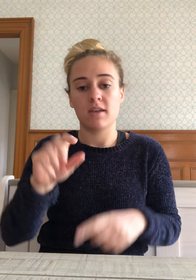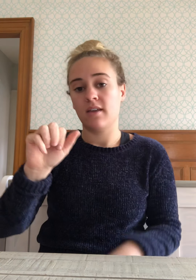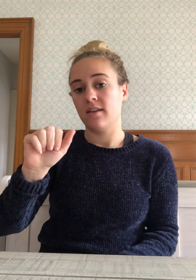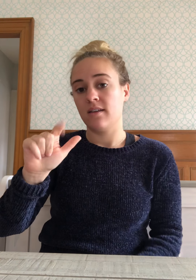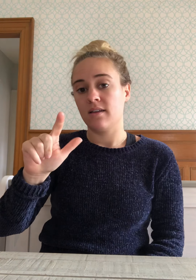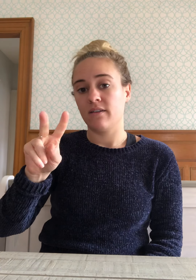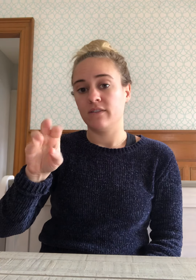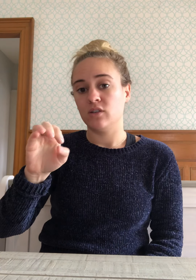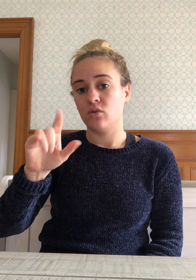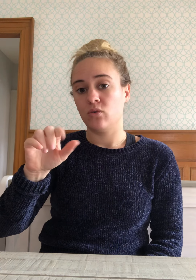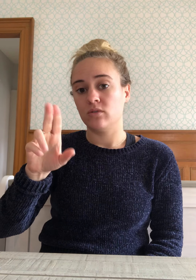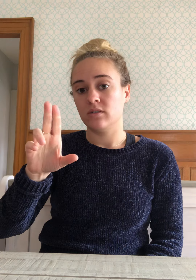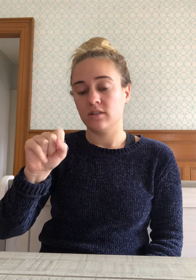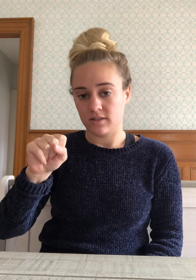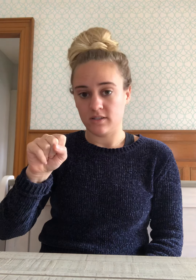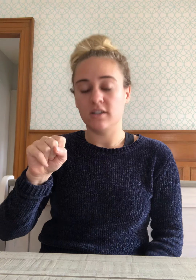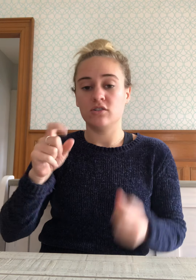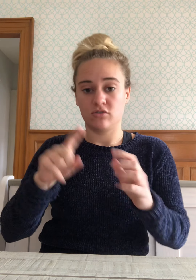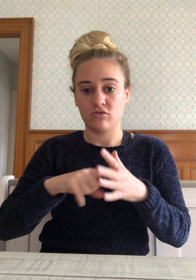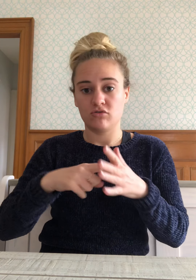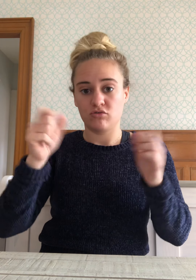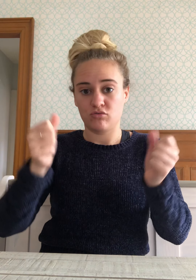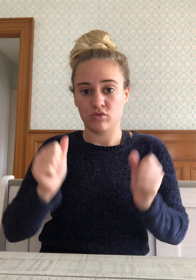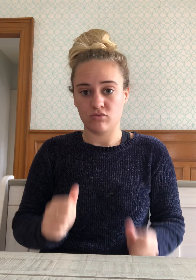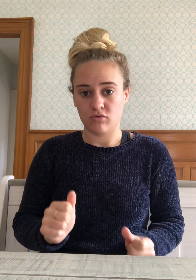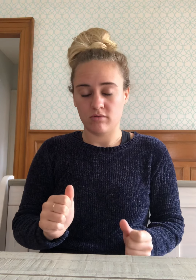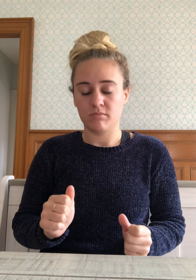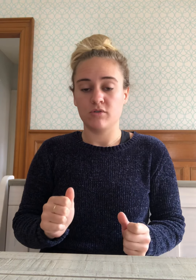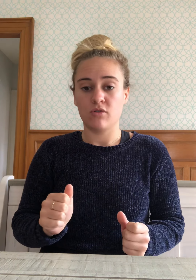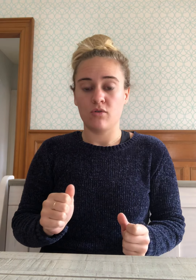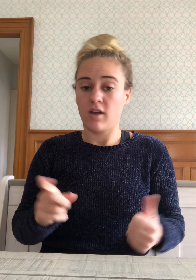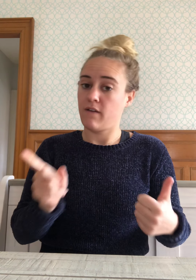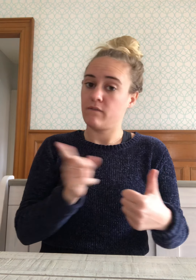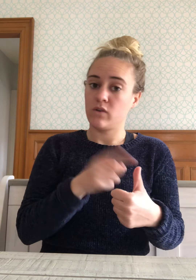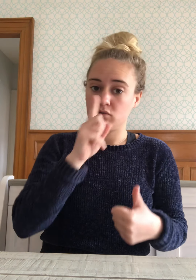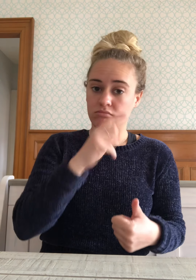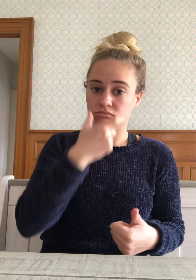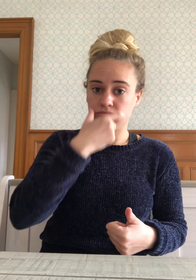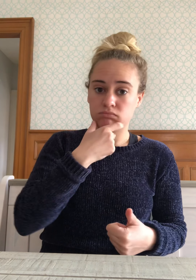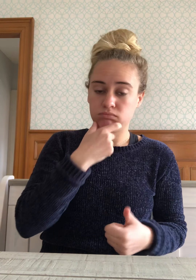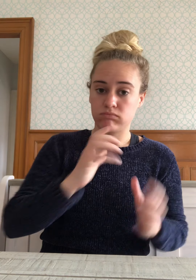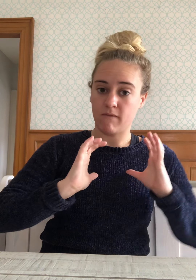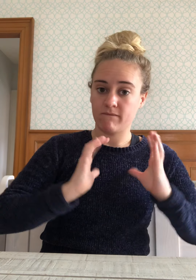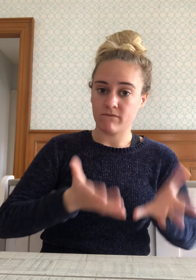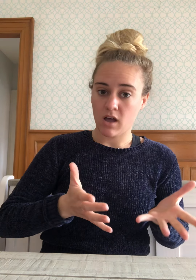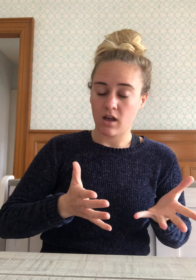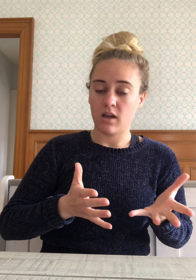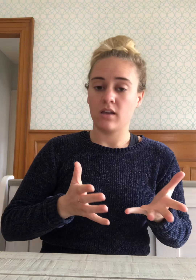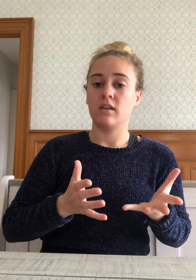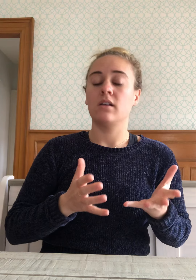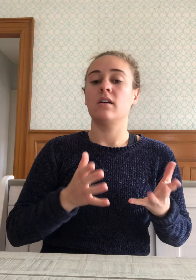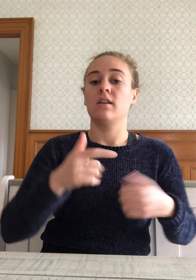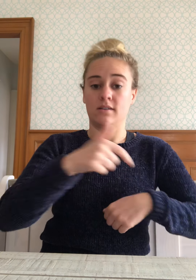a denture that didn't have extended flanges may suddenly or gradually start to have